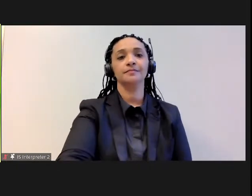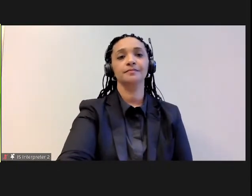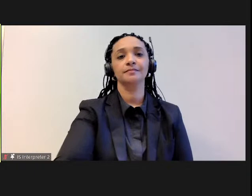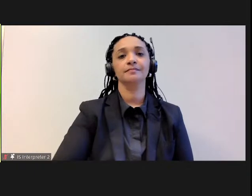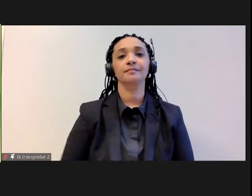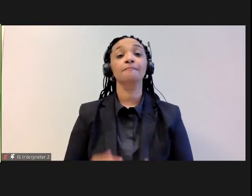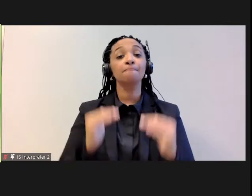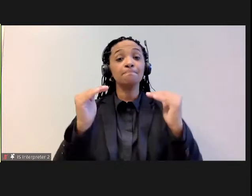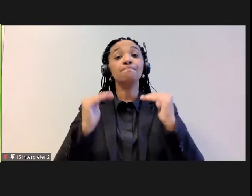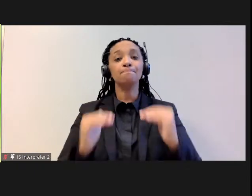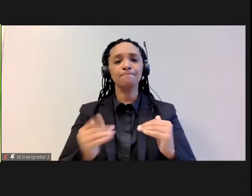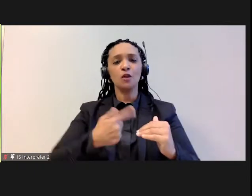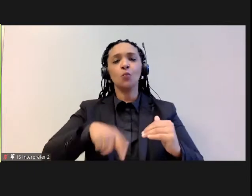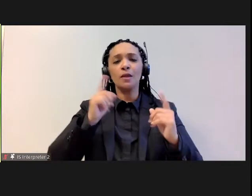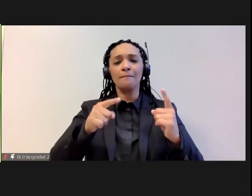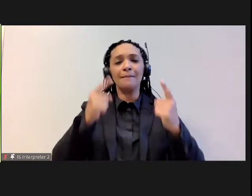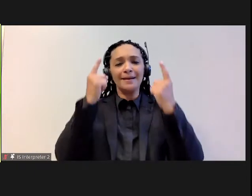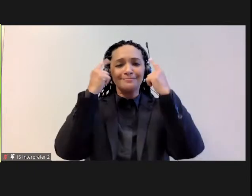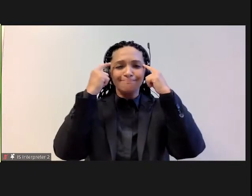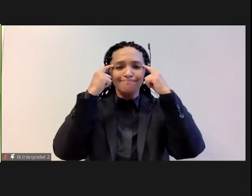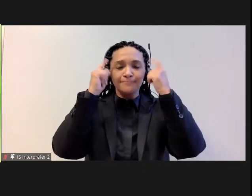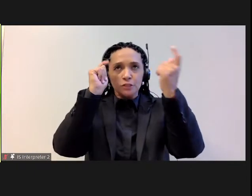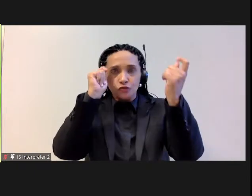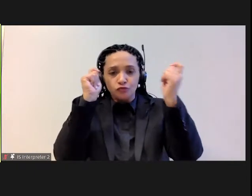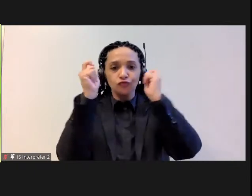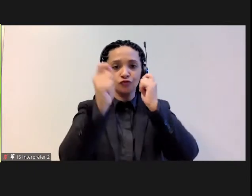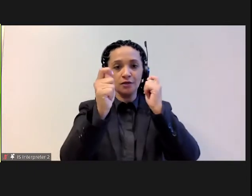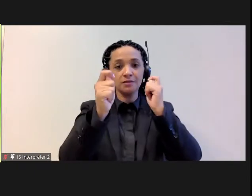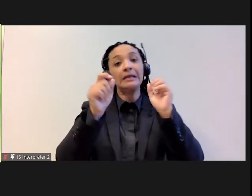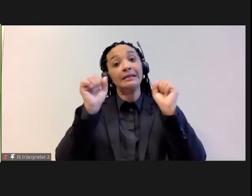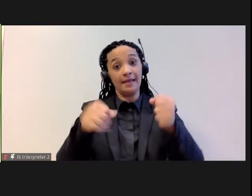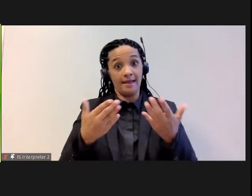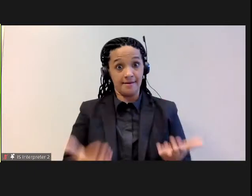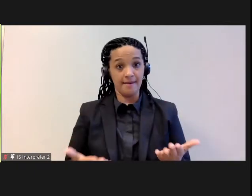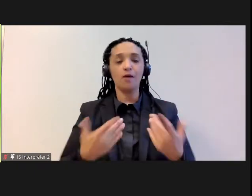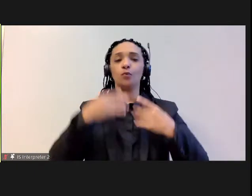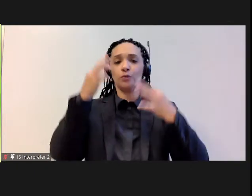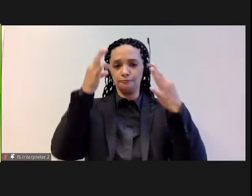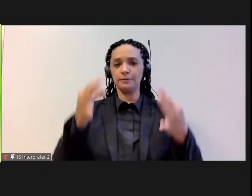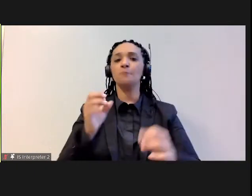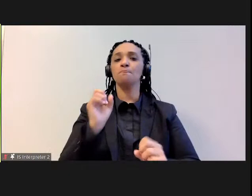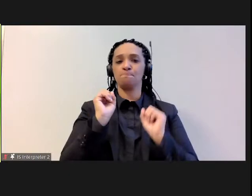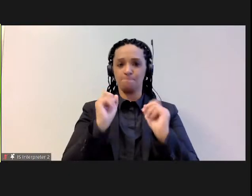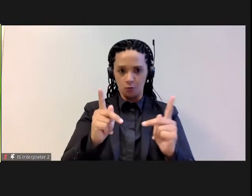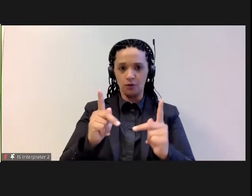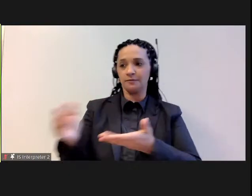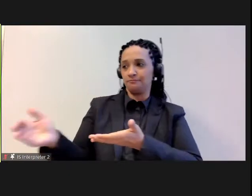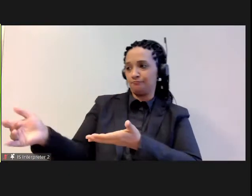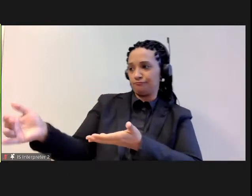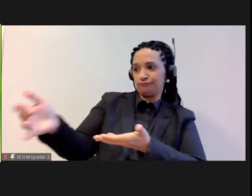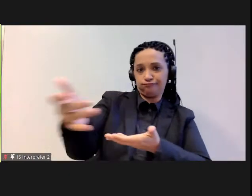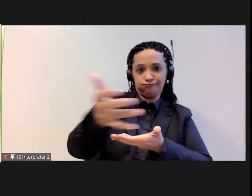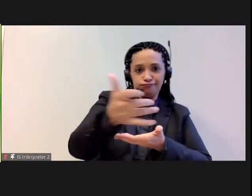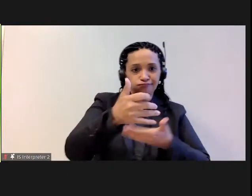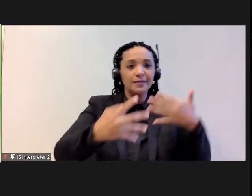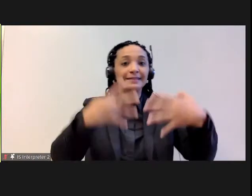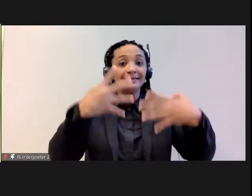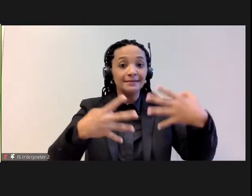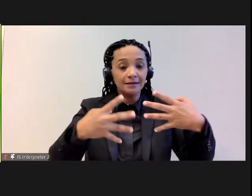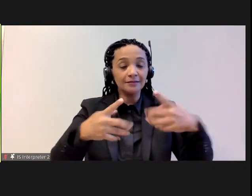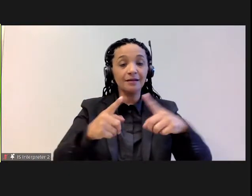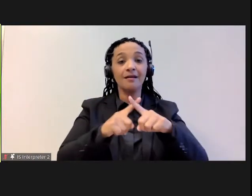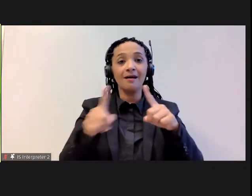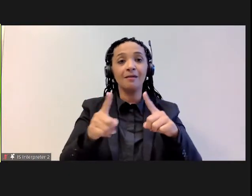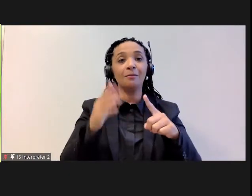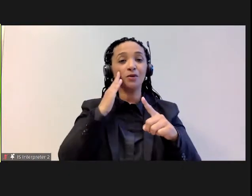the whole mindset on how we implement, data collection within our countries. We find that, in most of the areas, especially at the